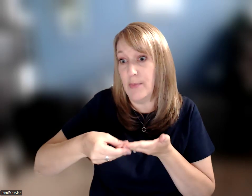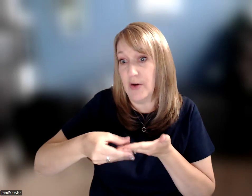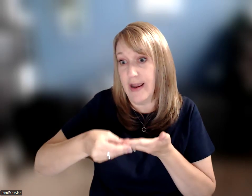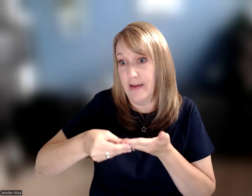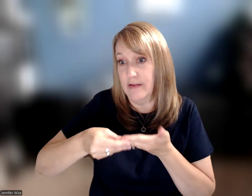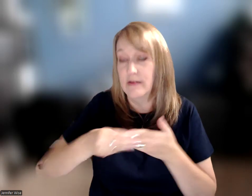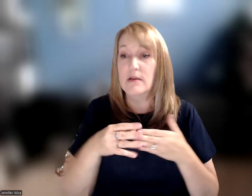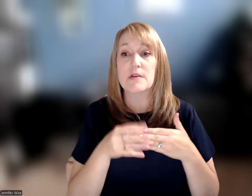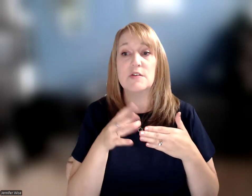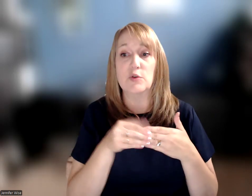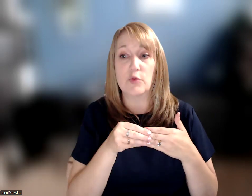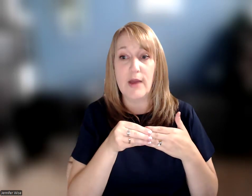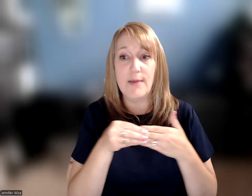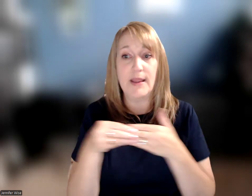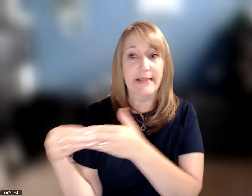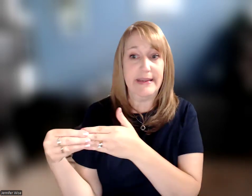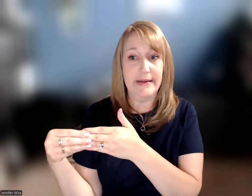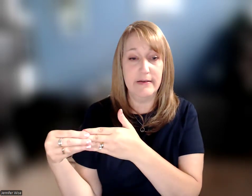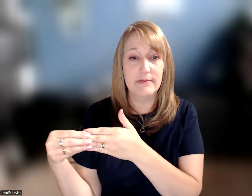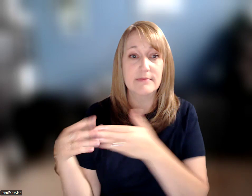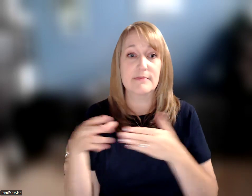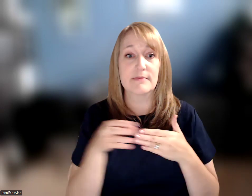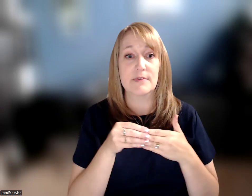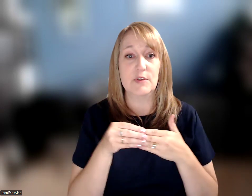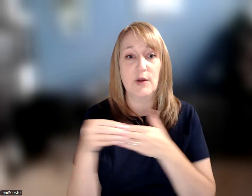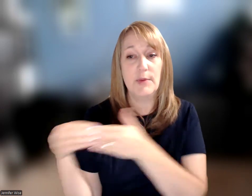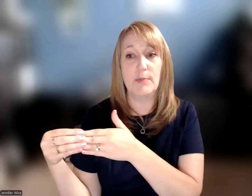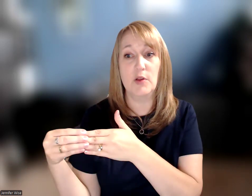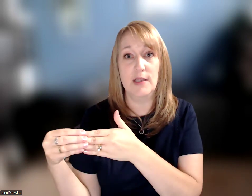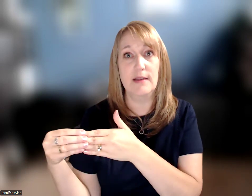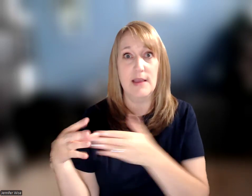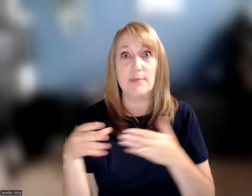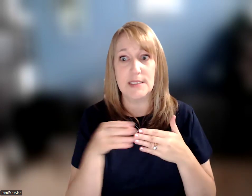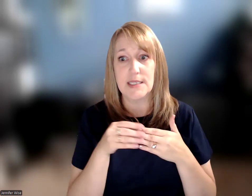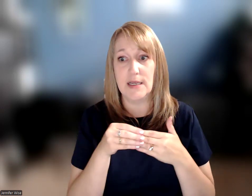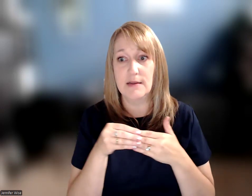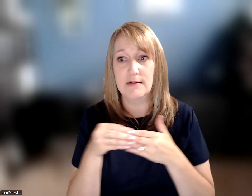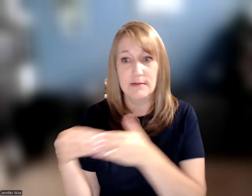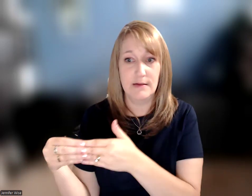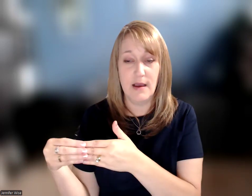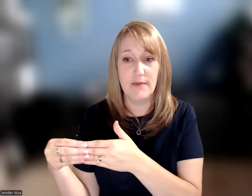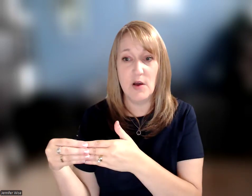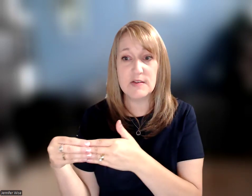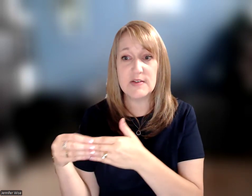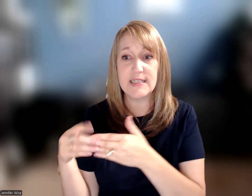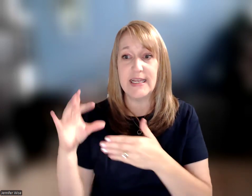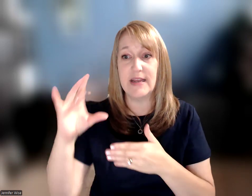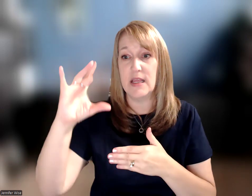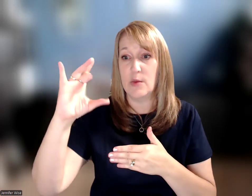your hand. So you grab and lead. You grab it and pull it, and that means lead. I've also seen it